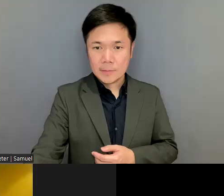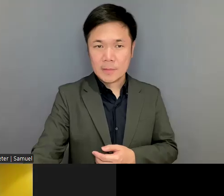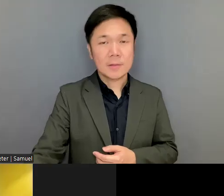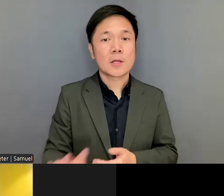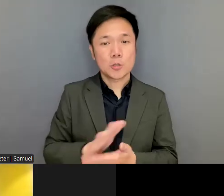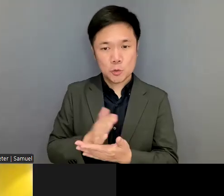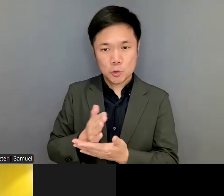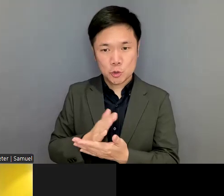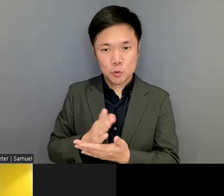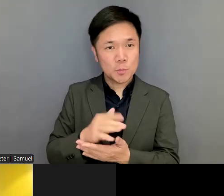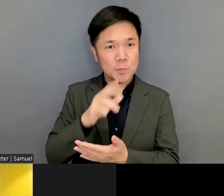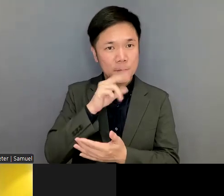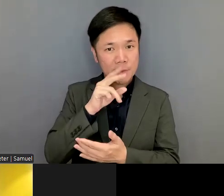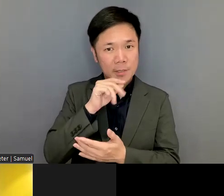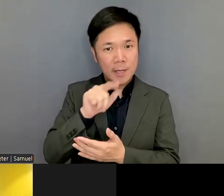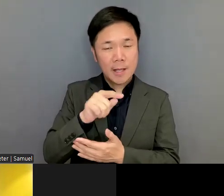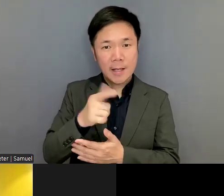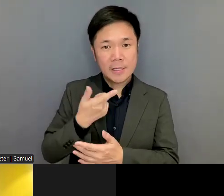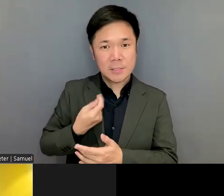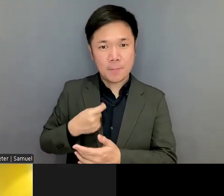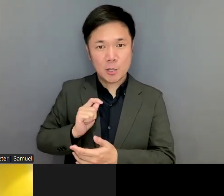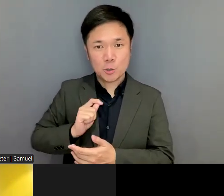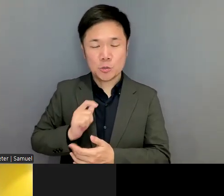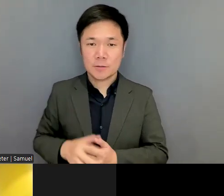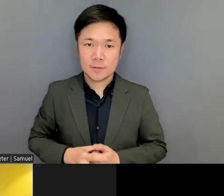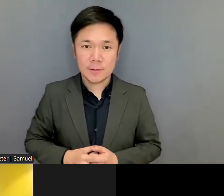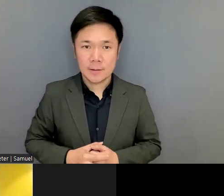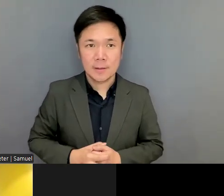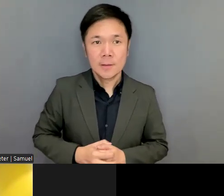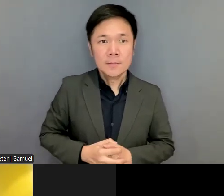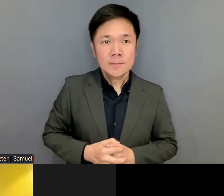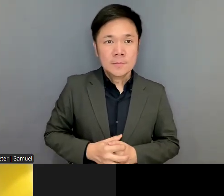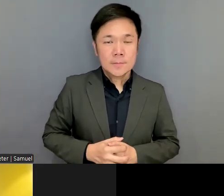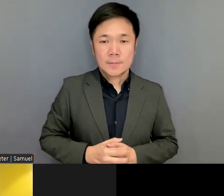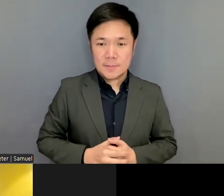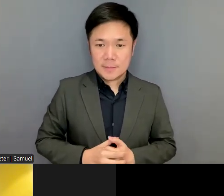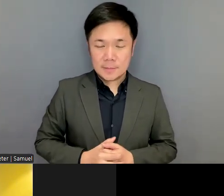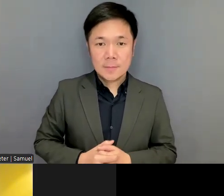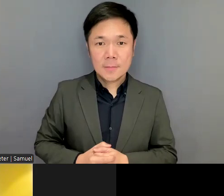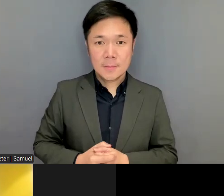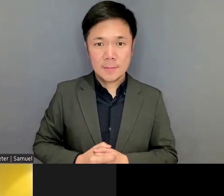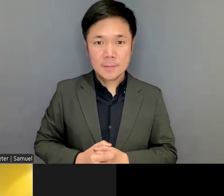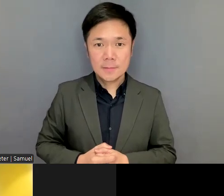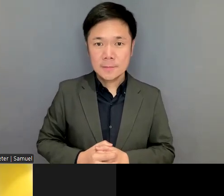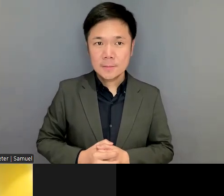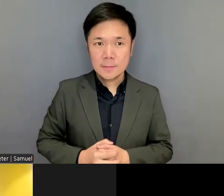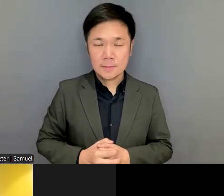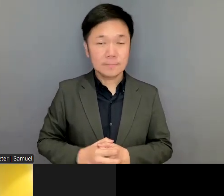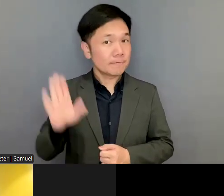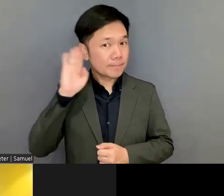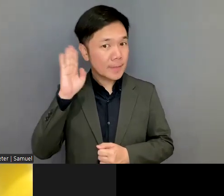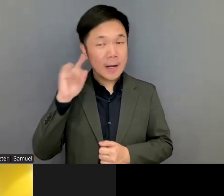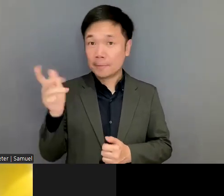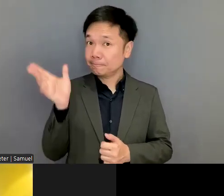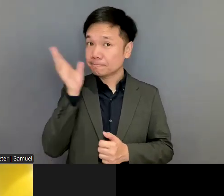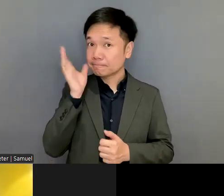needs to change the interpretation language. ¿Ahí me escuchan mejor? Hello, Sí, can you hear